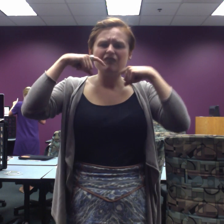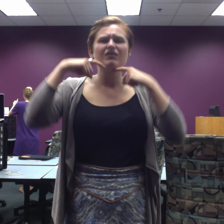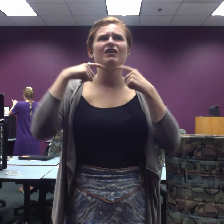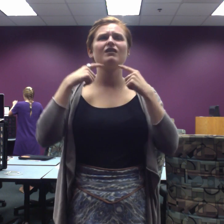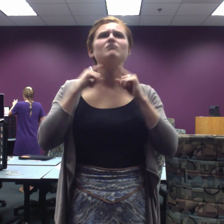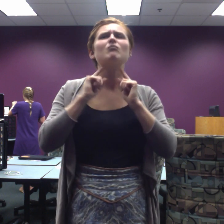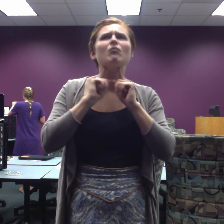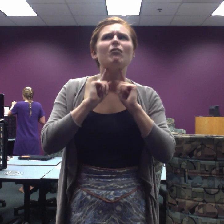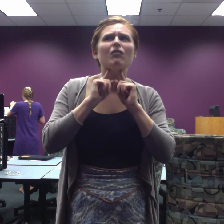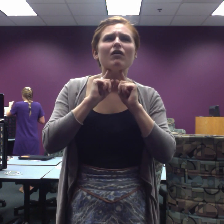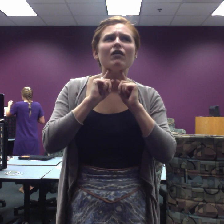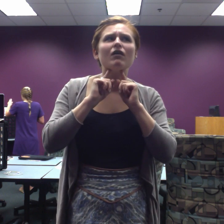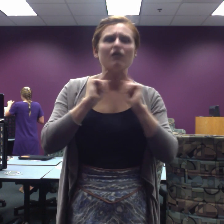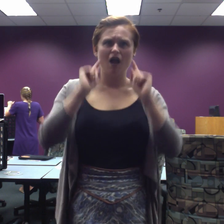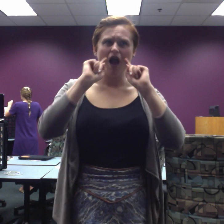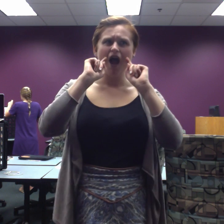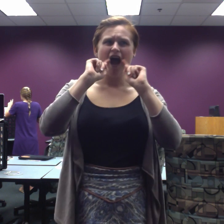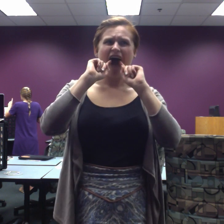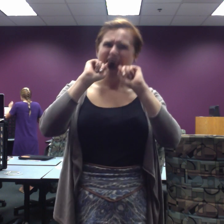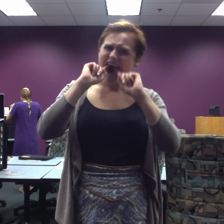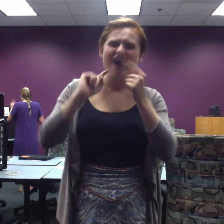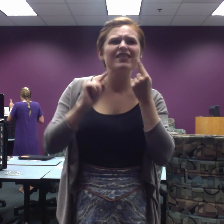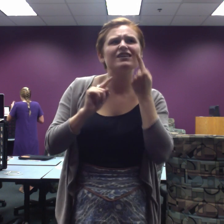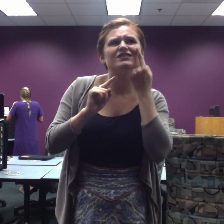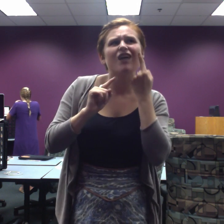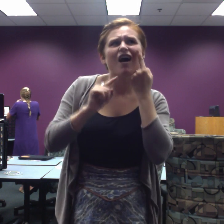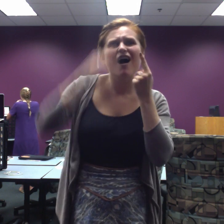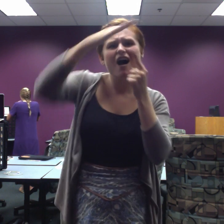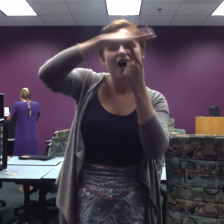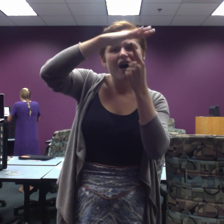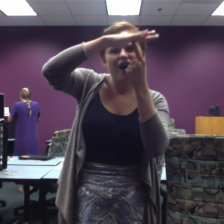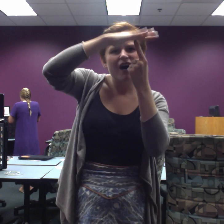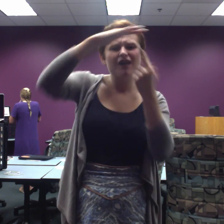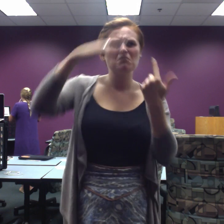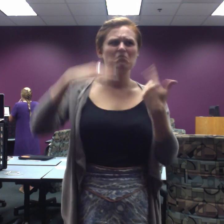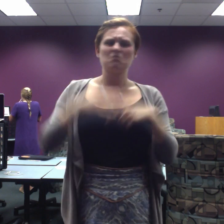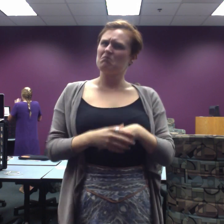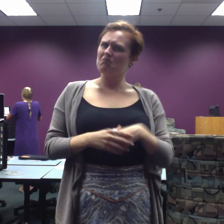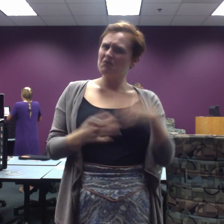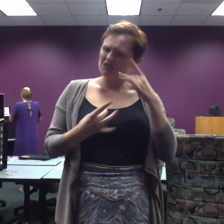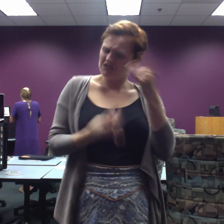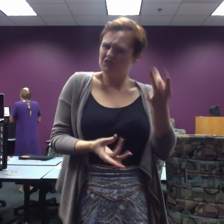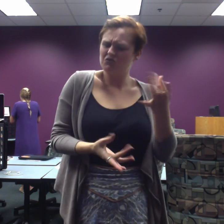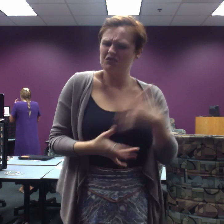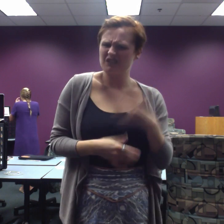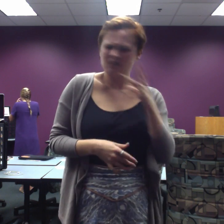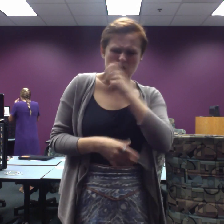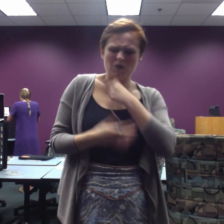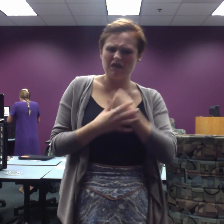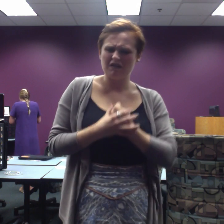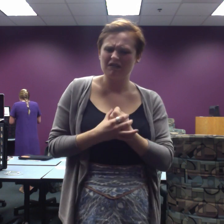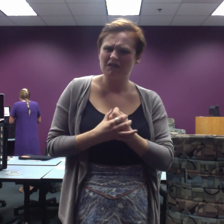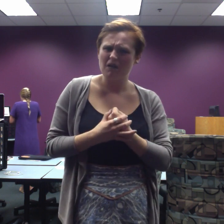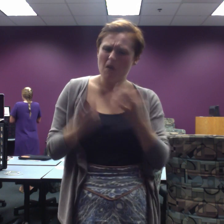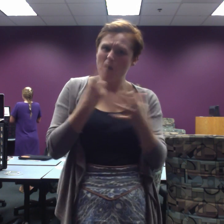of our mouth. That was strange. I never knew where that came from before. But today our investigation is